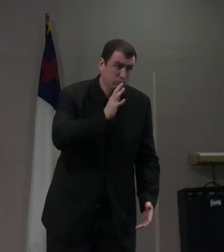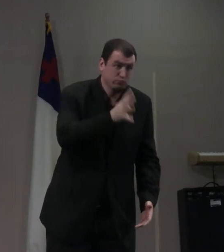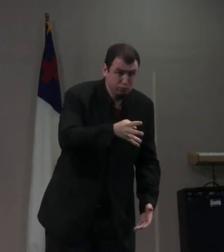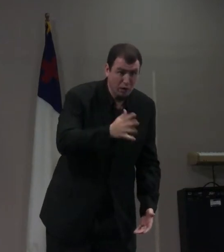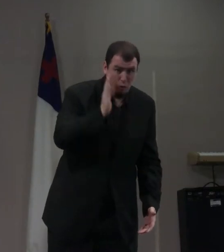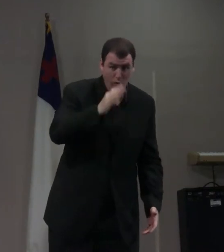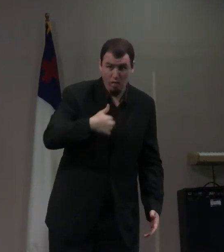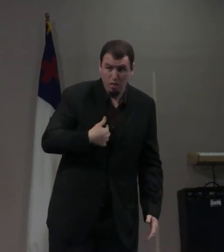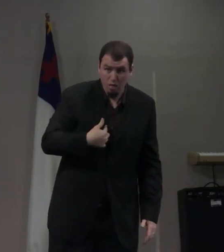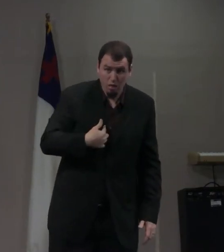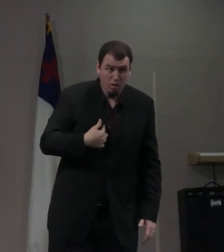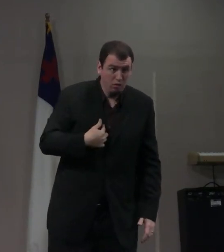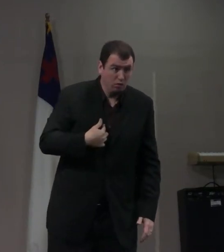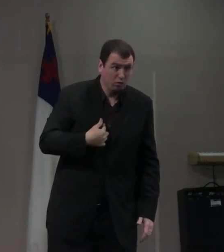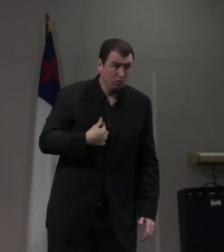You know, I'm going to make mistakes.